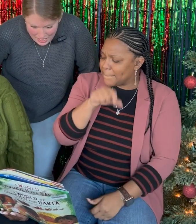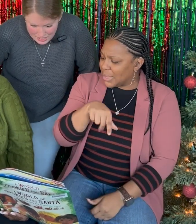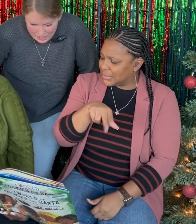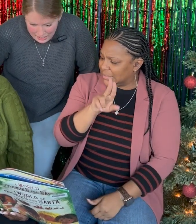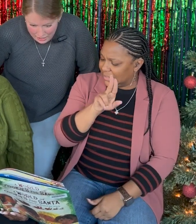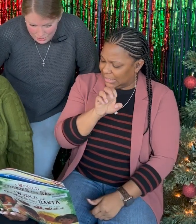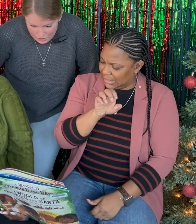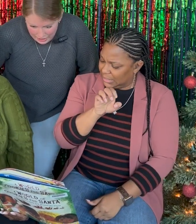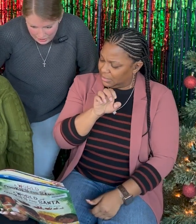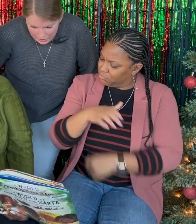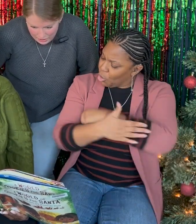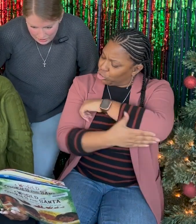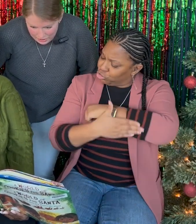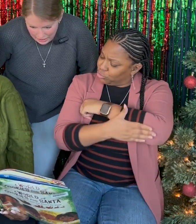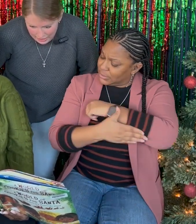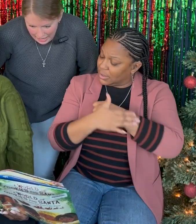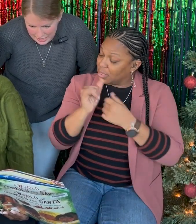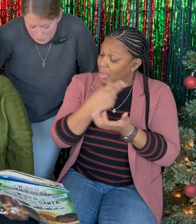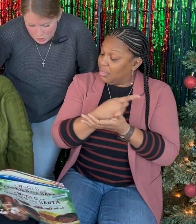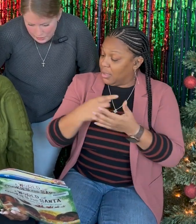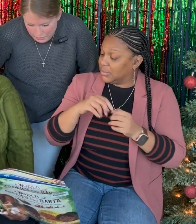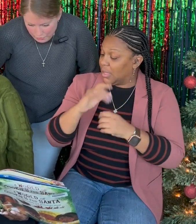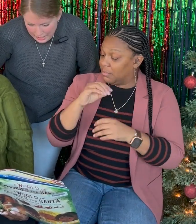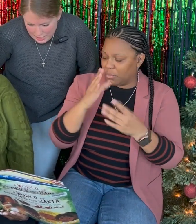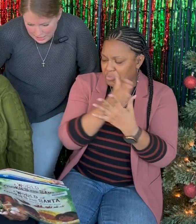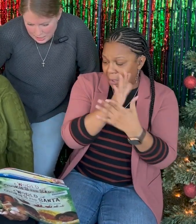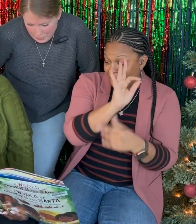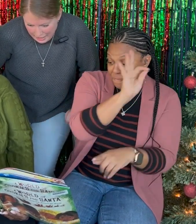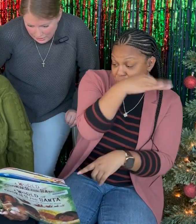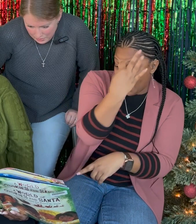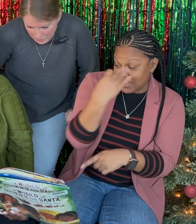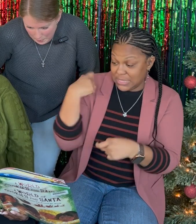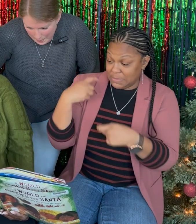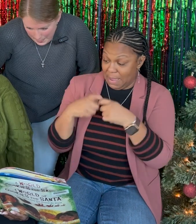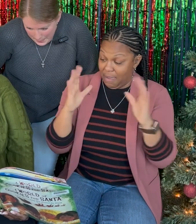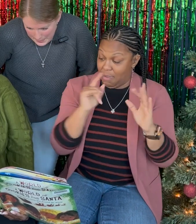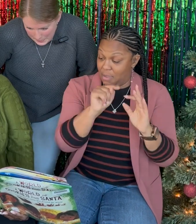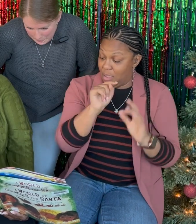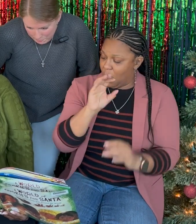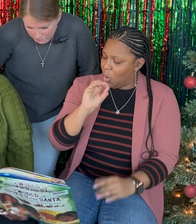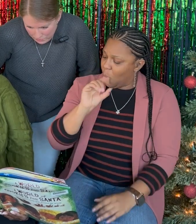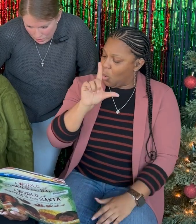In the Basque country that lies between France and Spain,